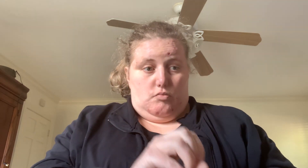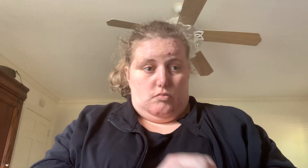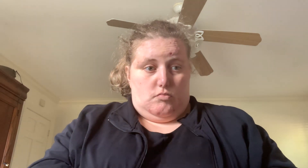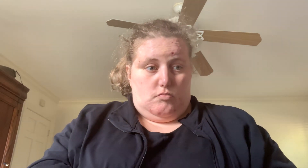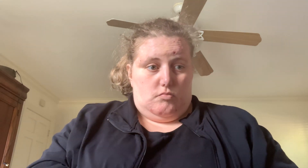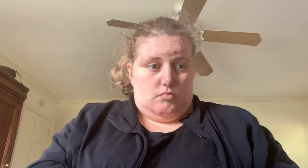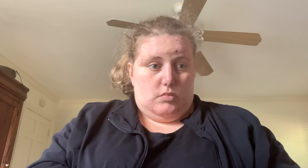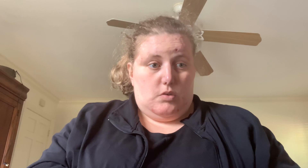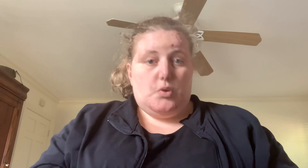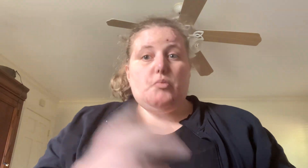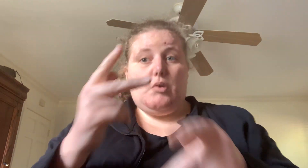multiplying